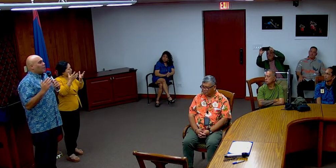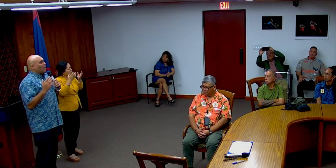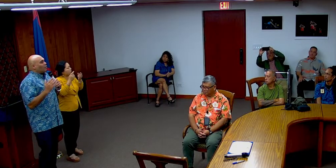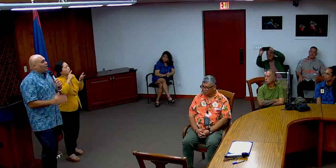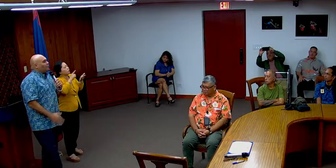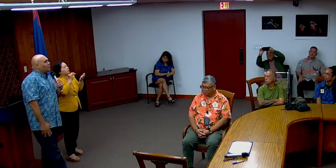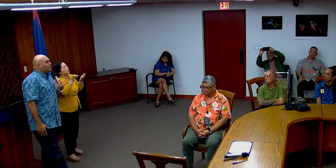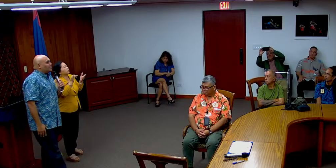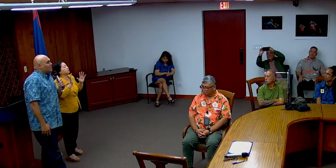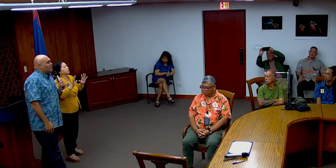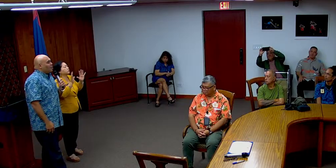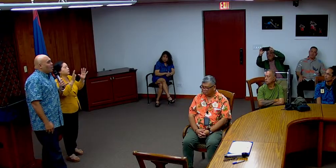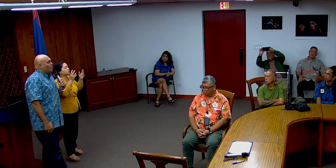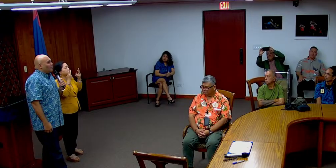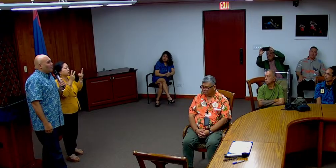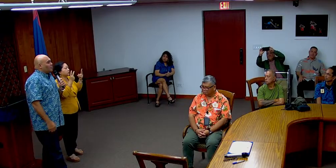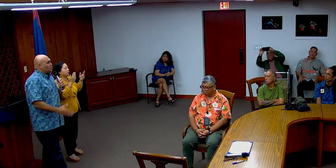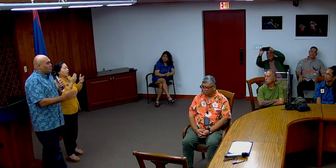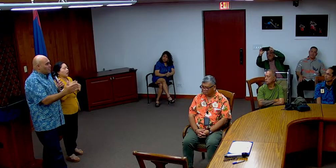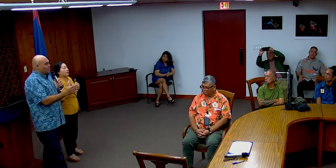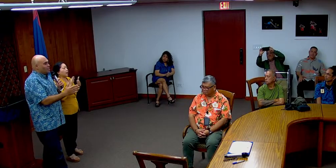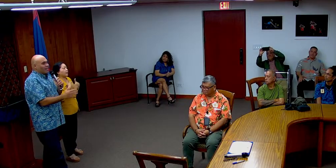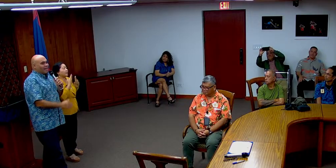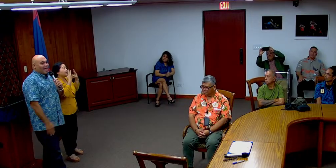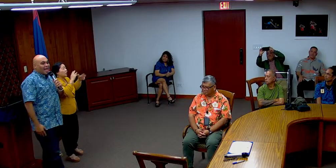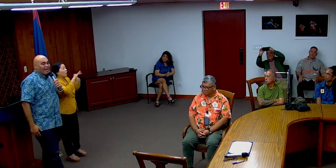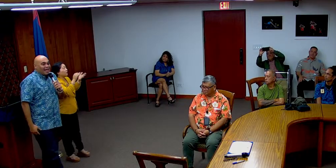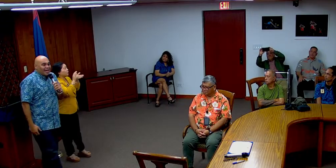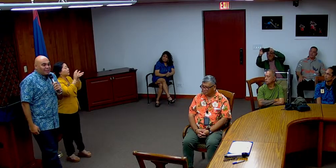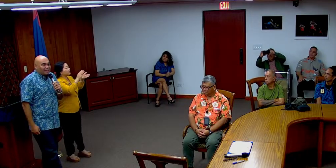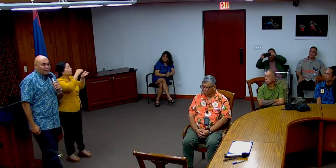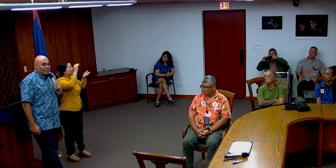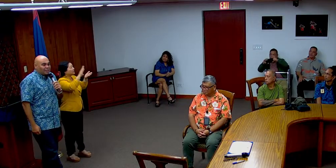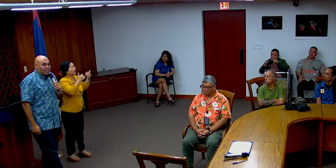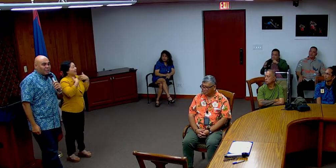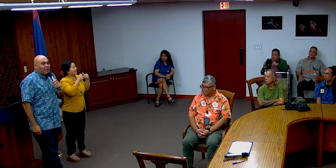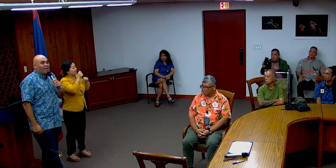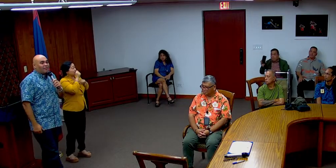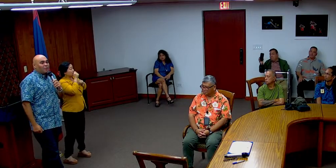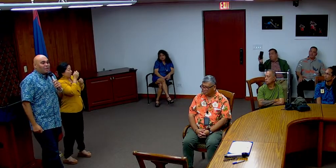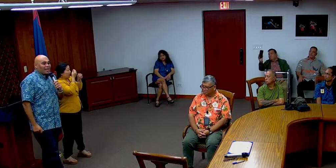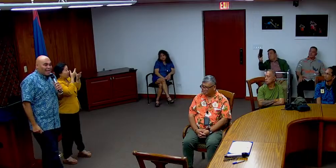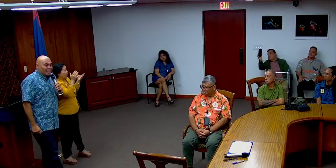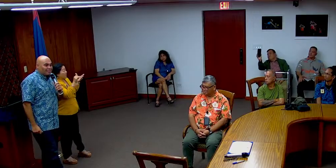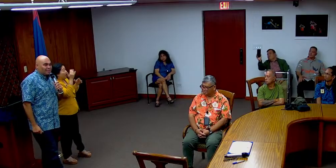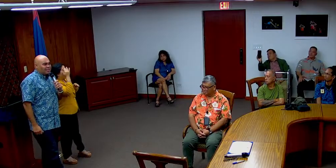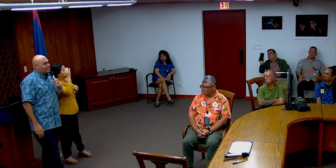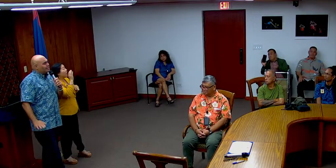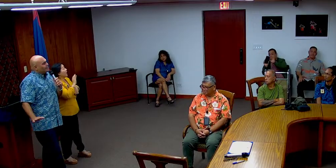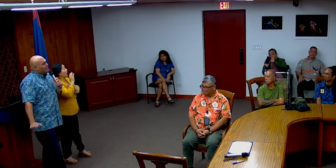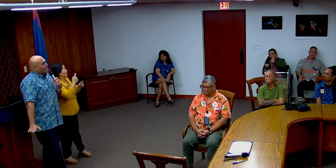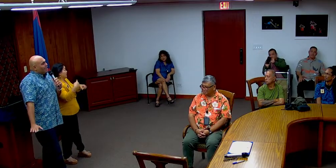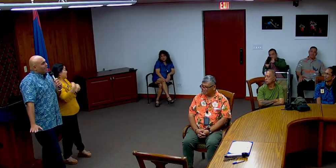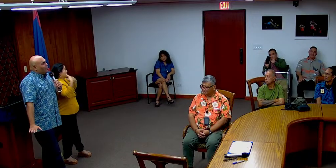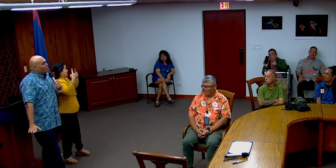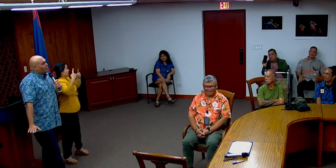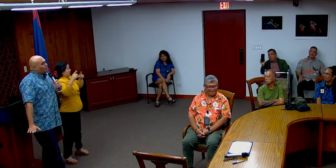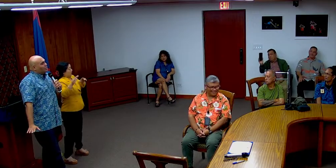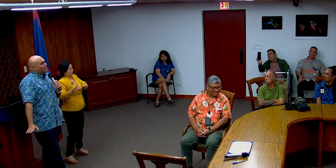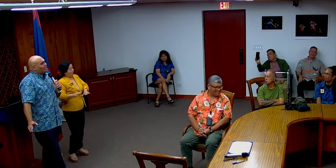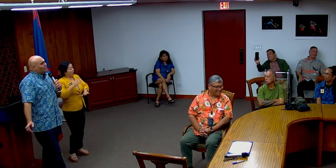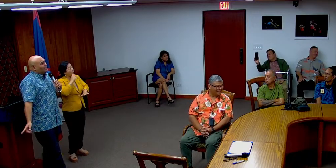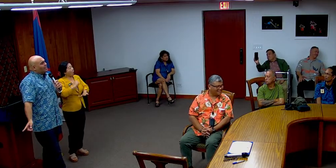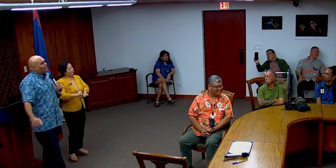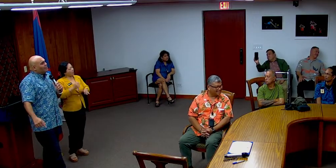really grateful to see all of the students. And I have a secret to tell you. I've known Caleb since, how old,